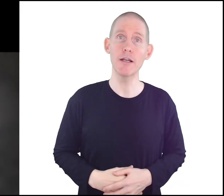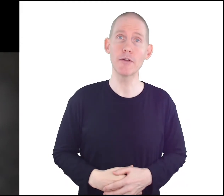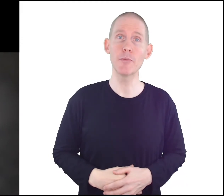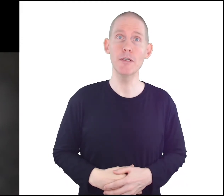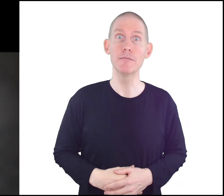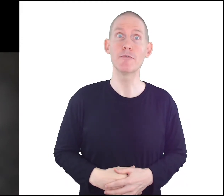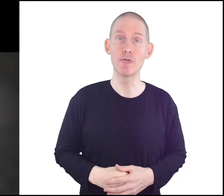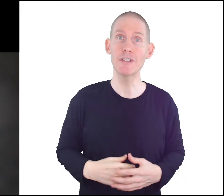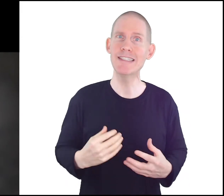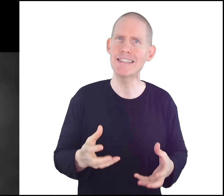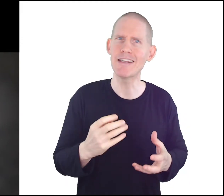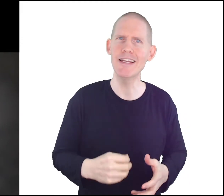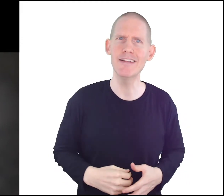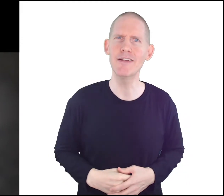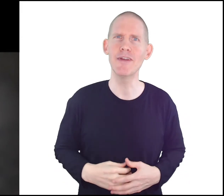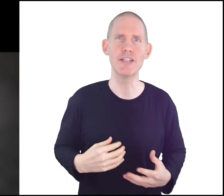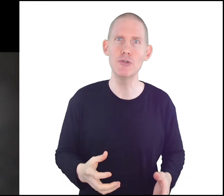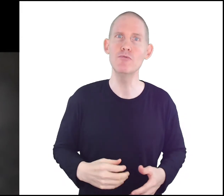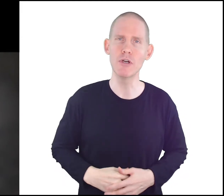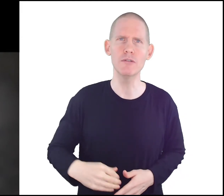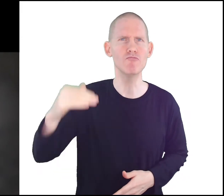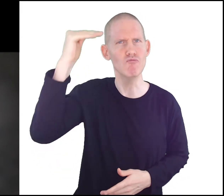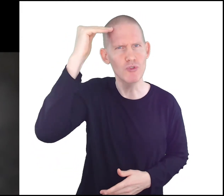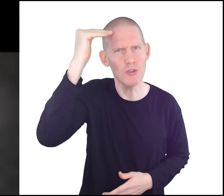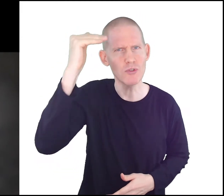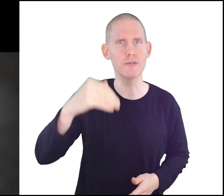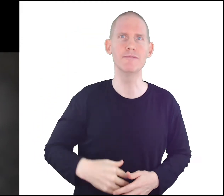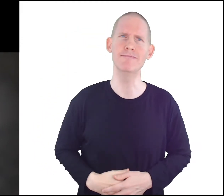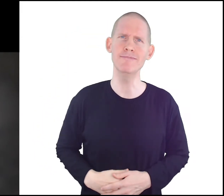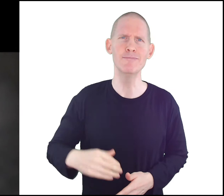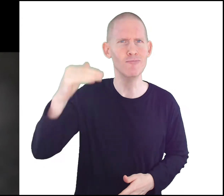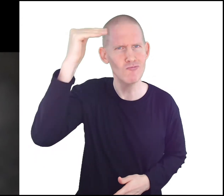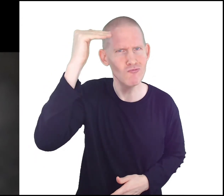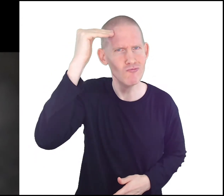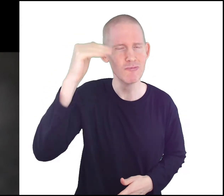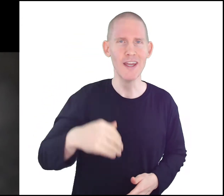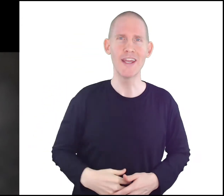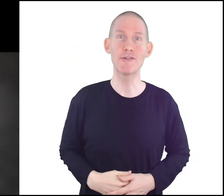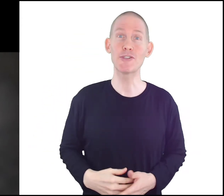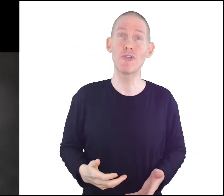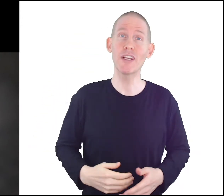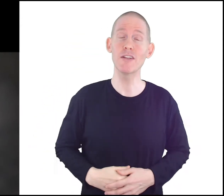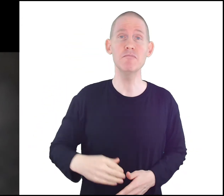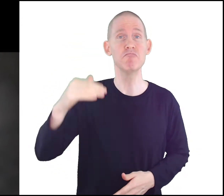little bit. You really need to lay it in there that you know. No. If it's just regular.